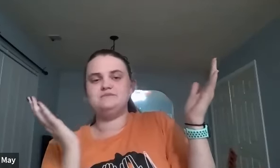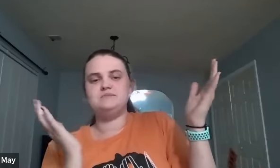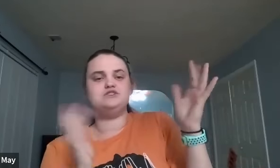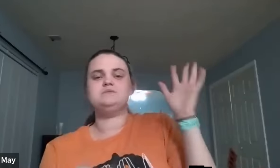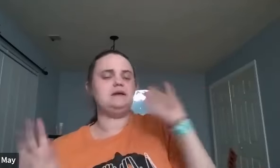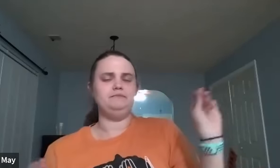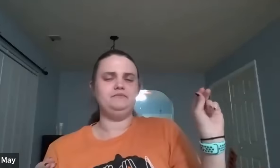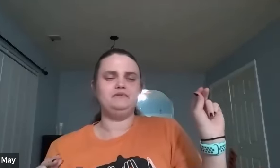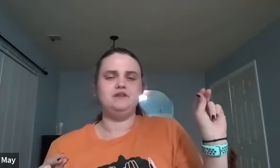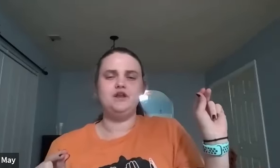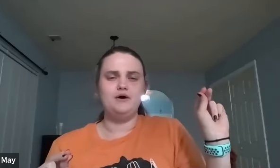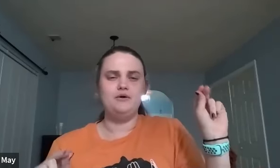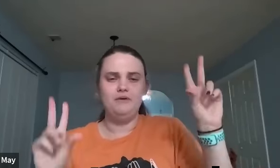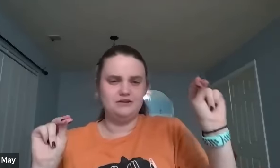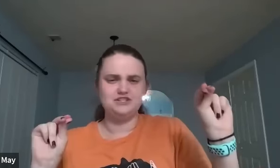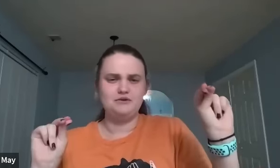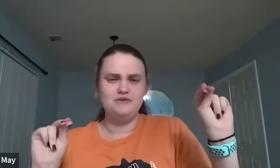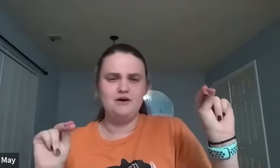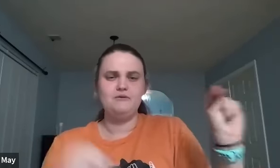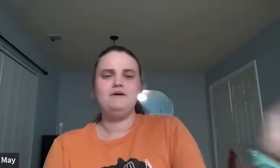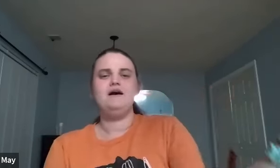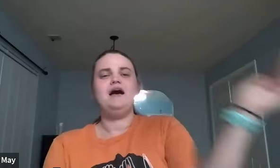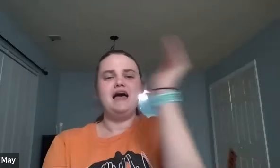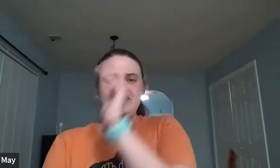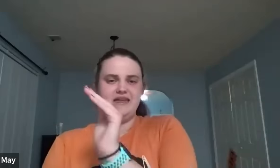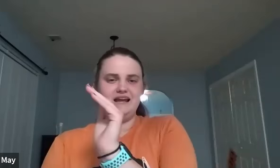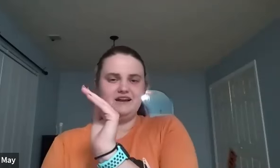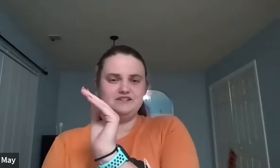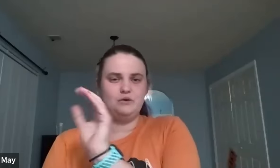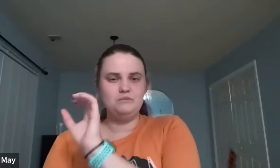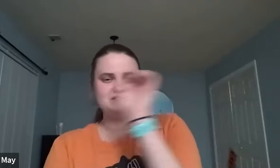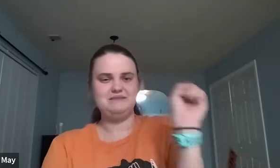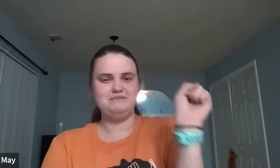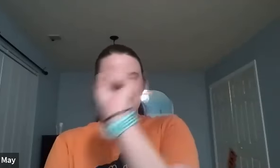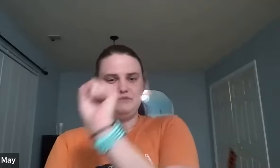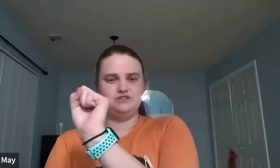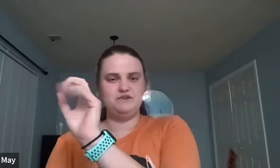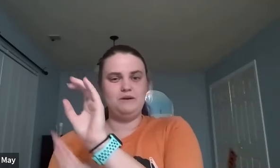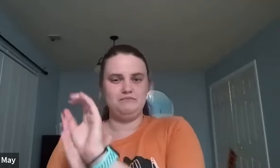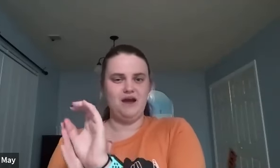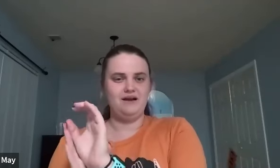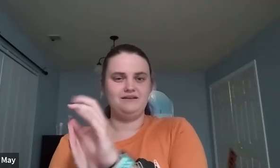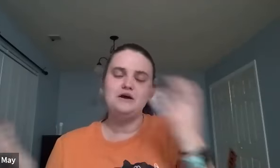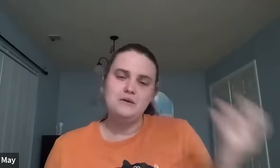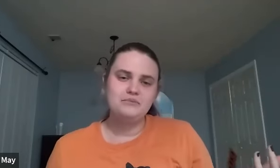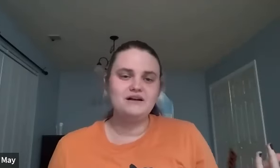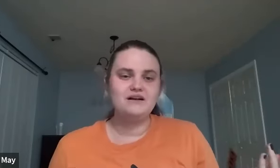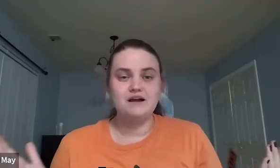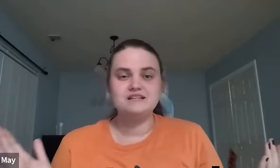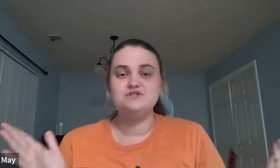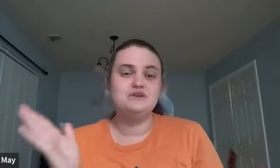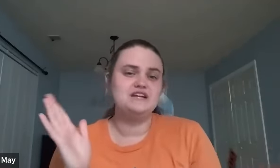sometimes I'll just be like, no, I'll just go no. And then I kind of almost like make that motion of going back. But a lot of times you can just